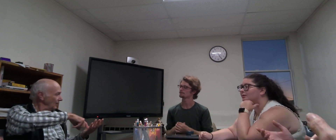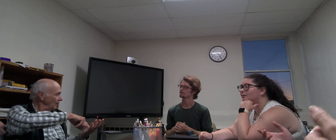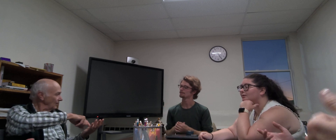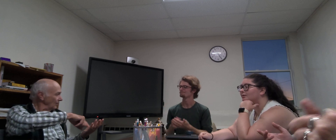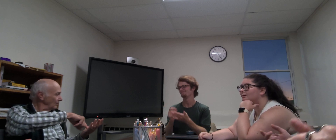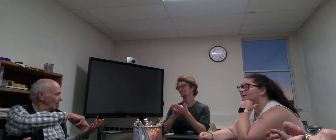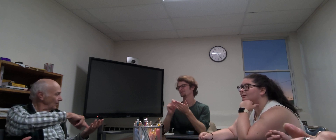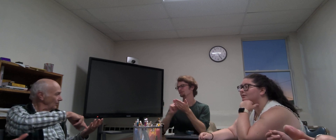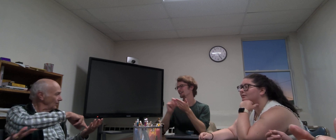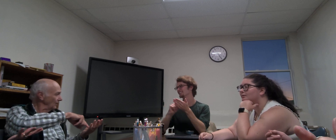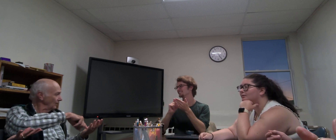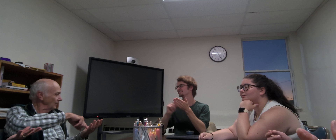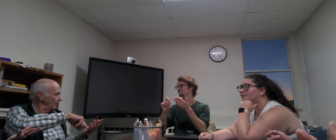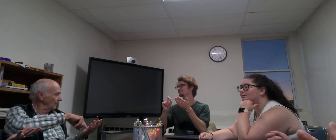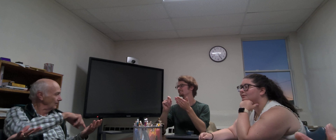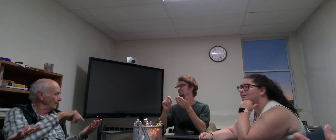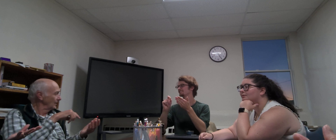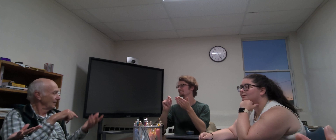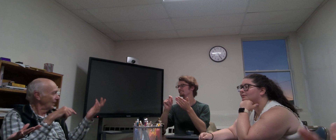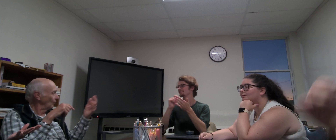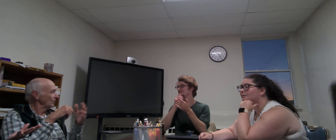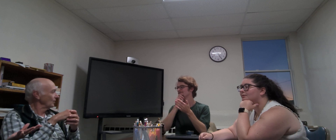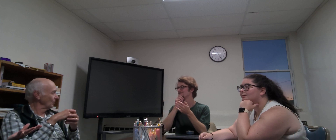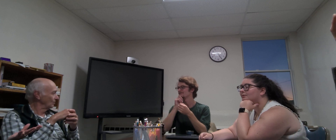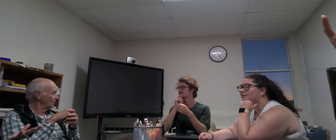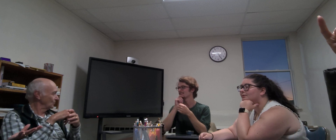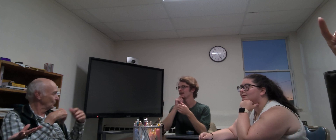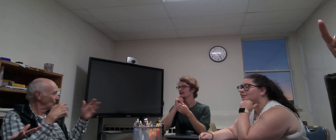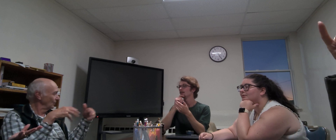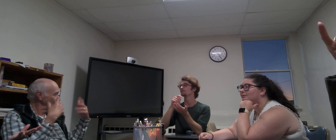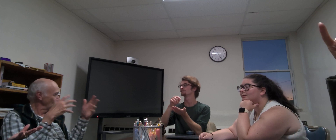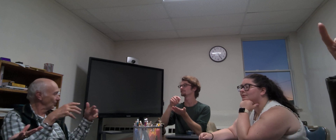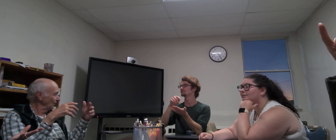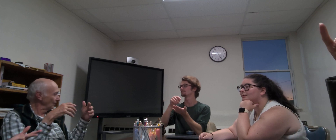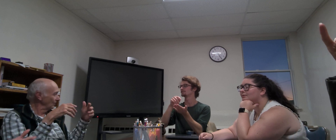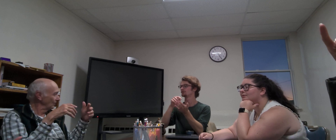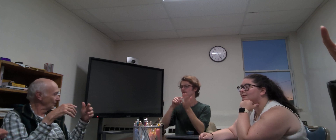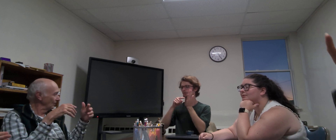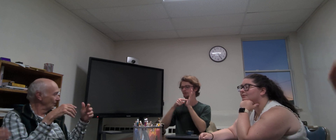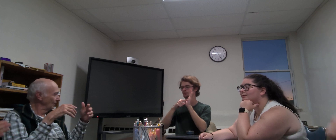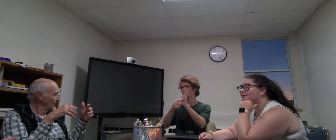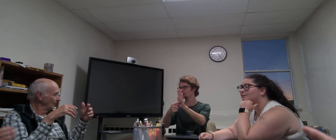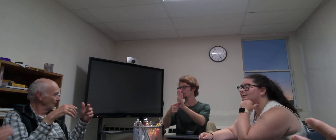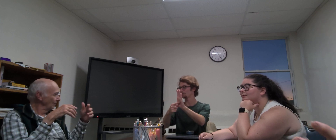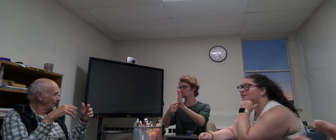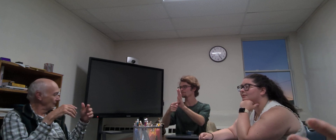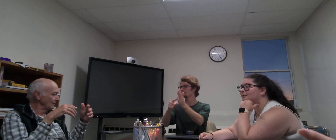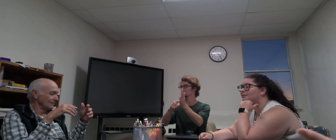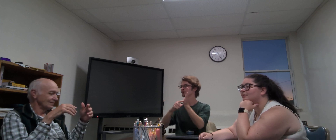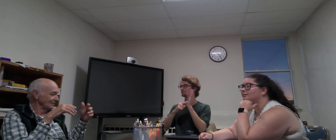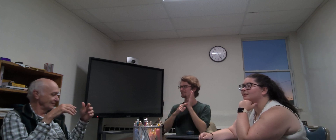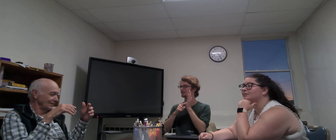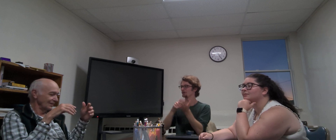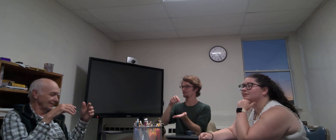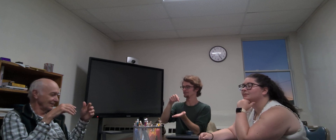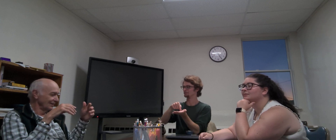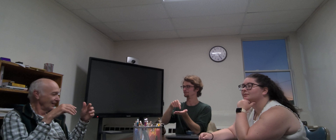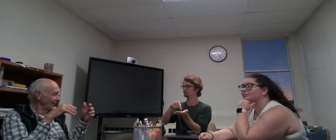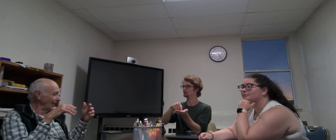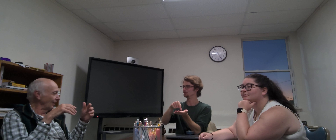and then you said Right. why, Yeah. this? Yeah. What year- Why are you what bad? year- but Well, you didn't ask to any of show- the other questions. Why were you Or bad? just do. You